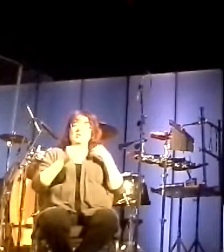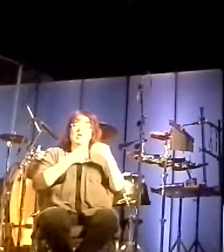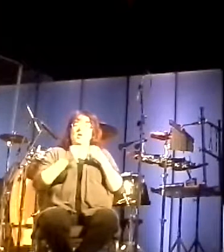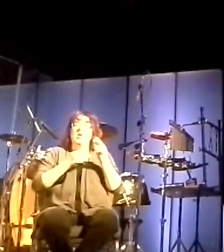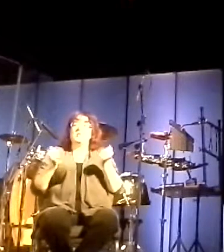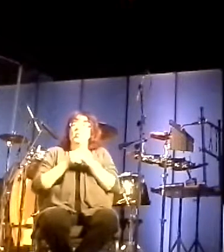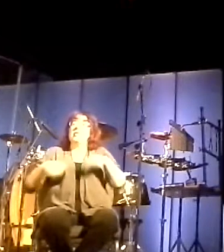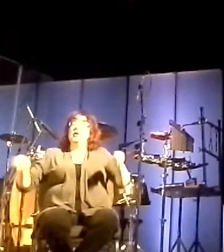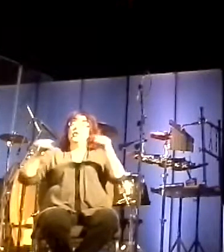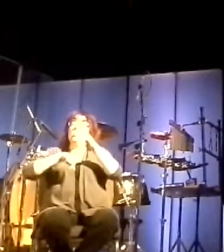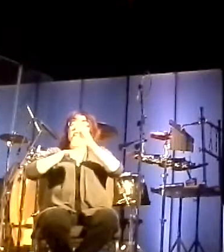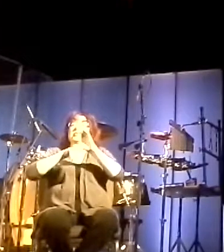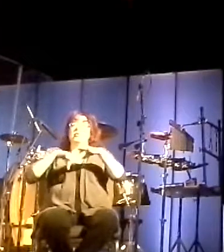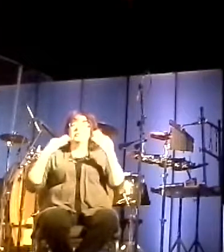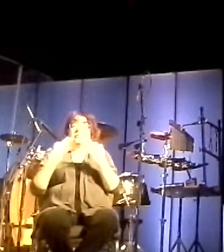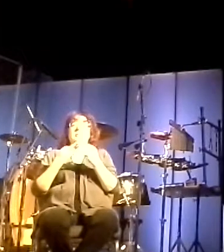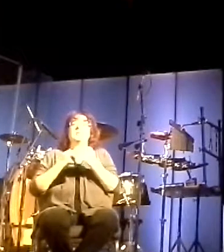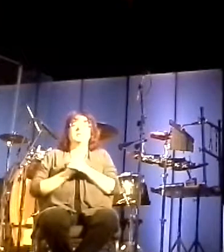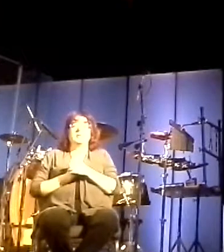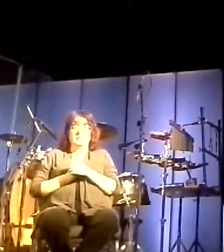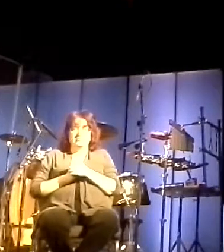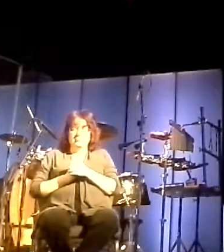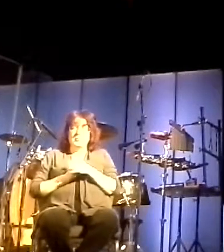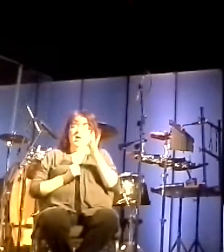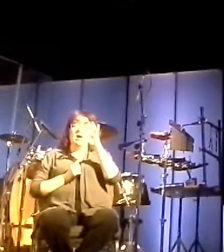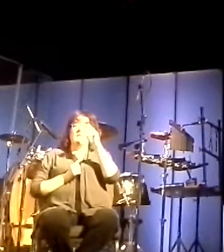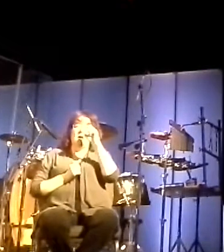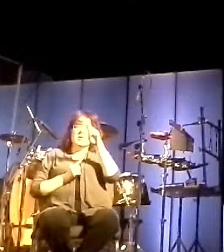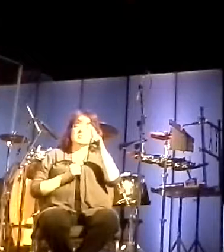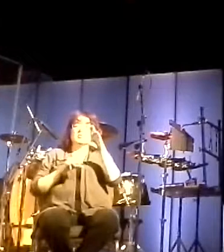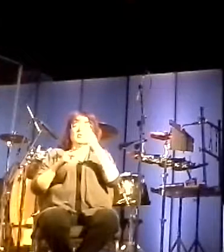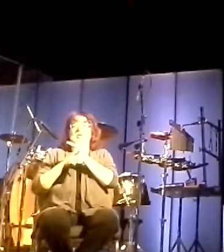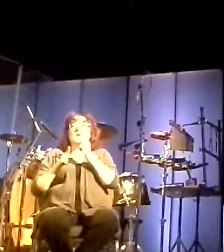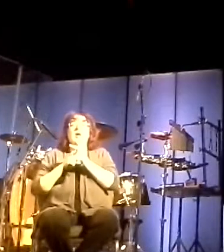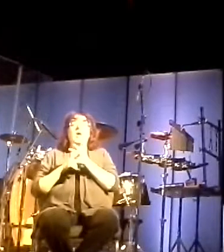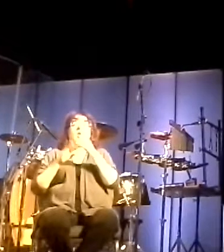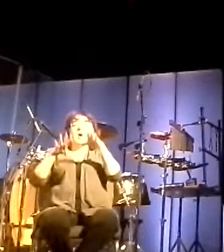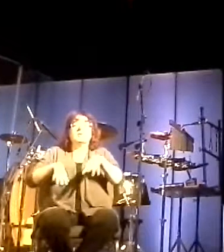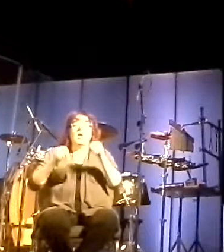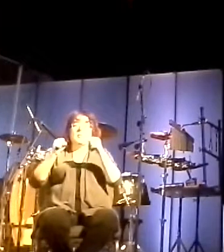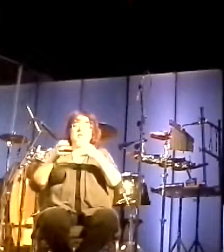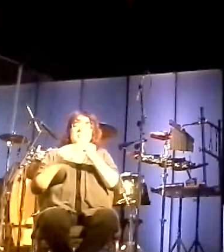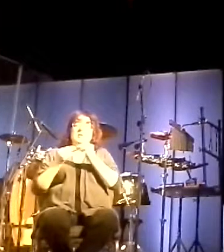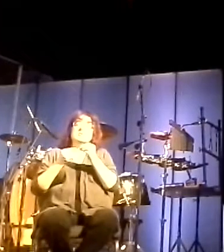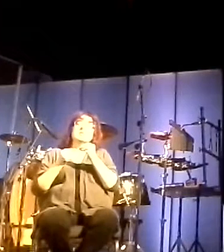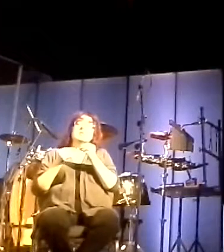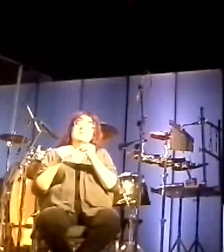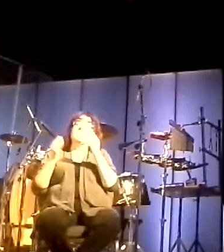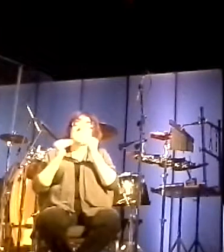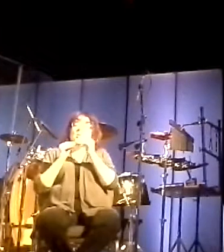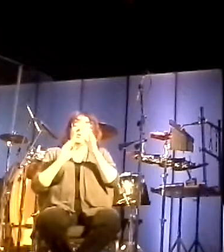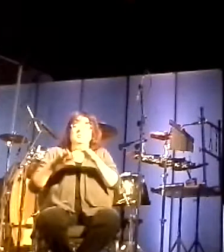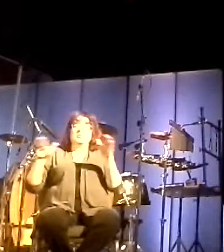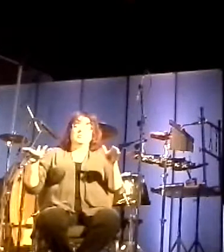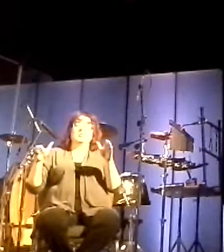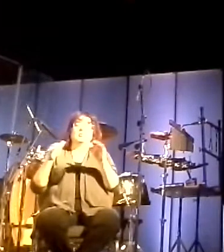generosity through you as a church family. Foster care and adoption ministry, Project 127, more kids and forever families. How many of